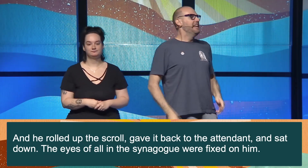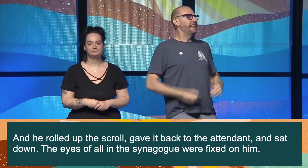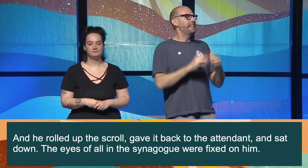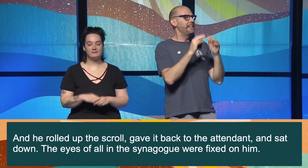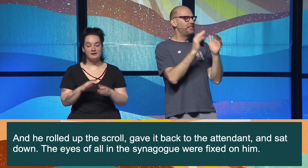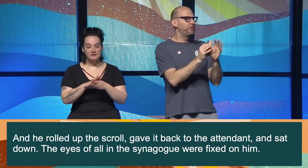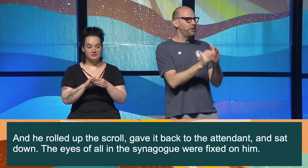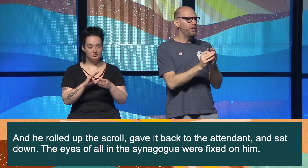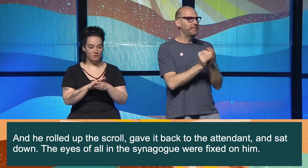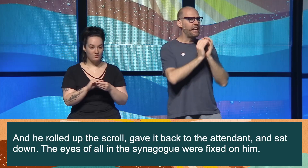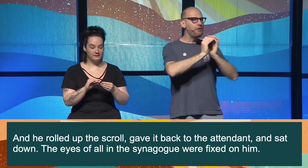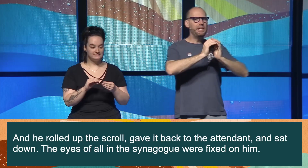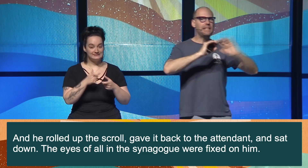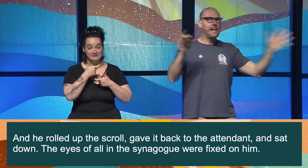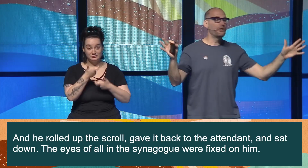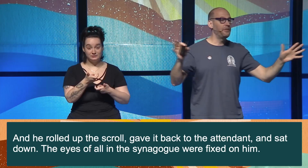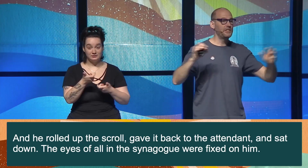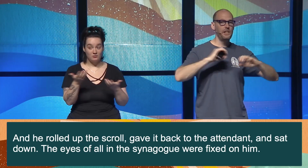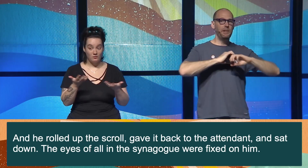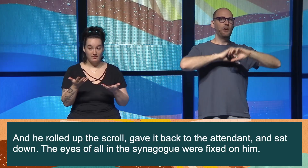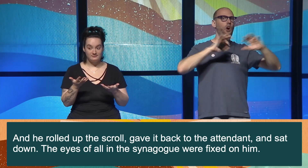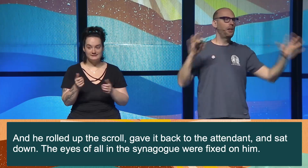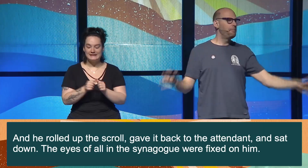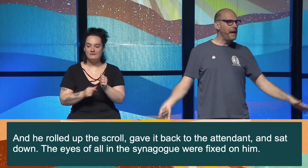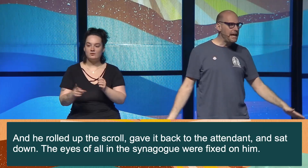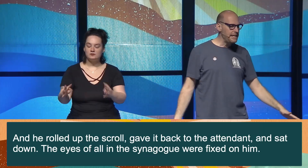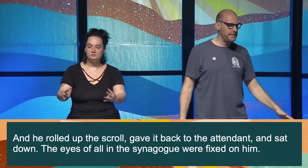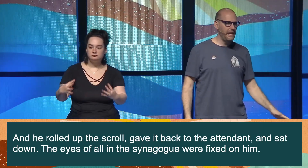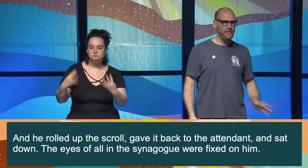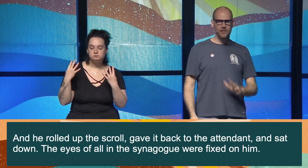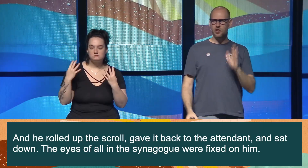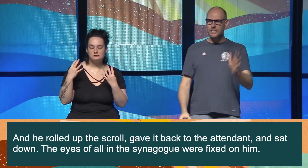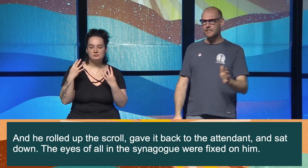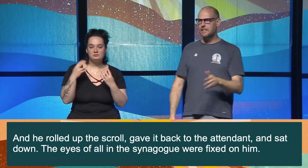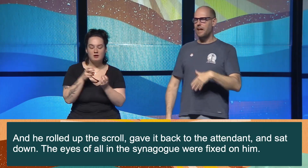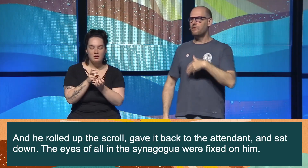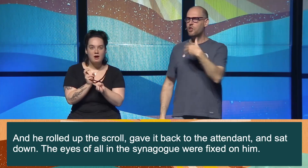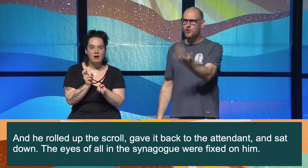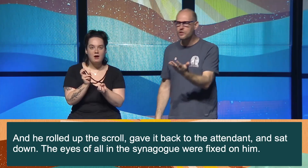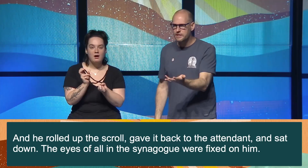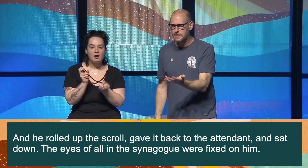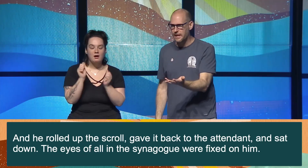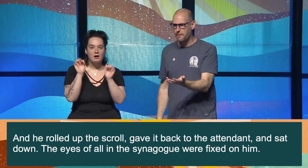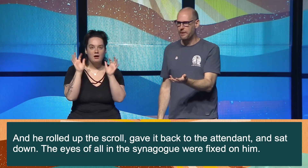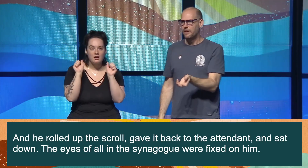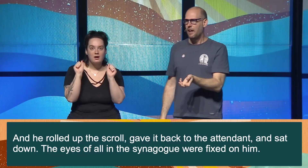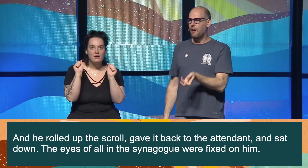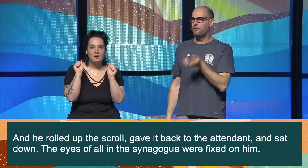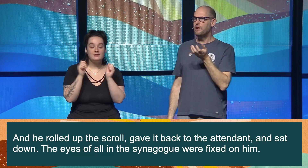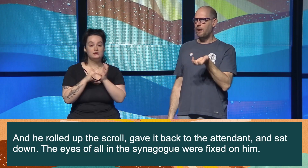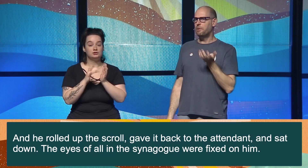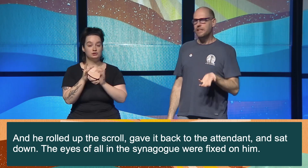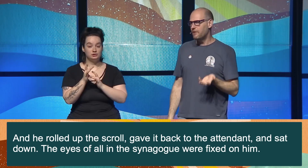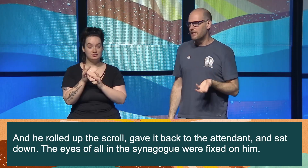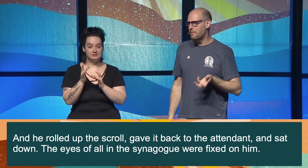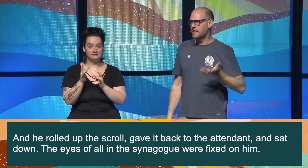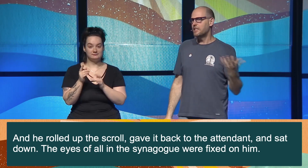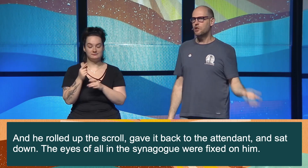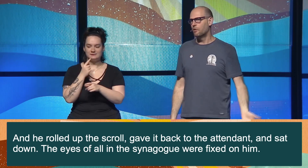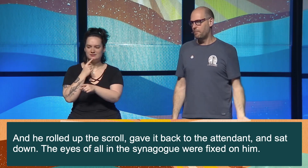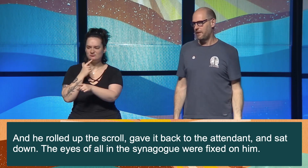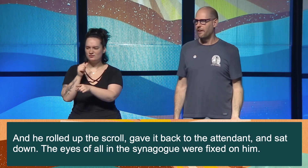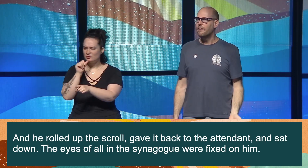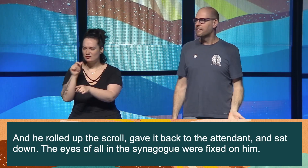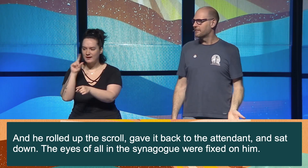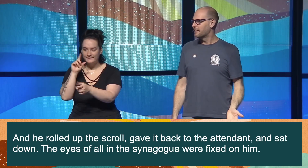story, it's really weird because everybody's eyes are fixed on him and they're all amazed. And then Jesus kind of accuses them of not believing him because